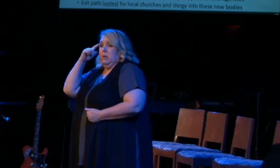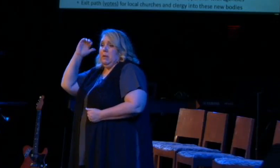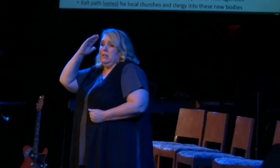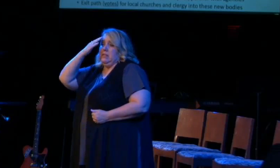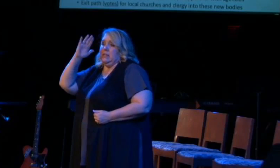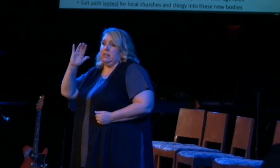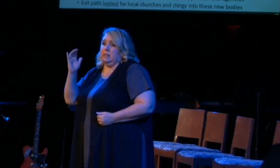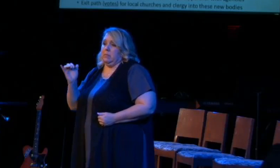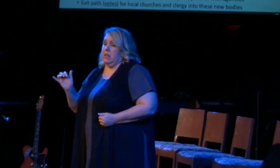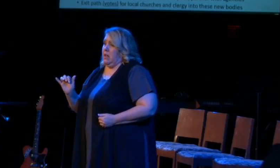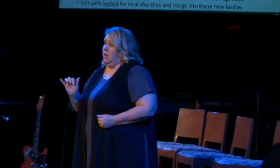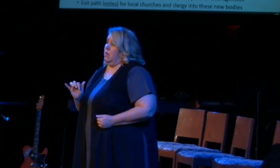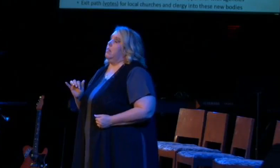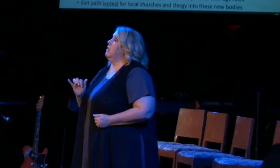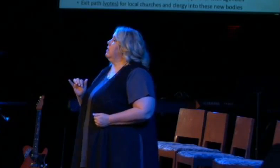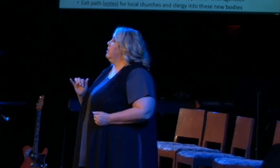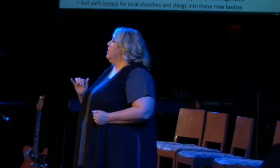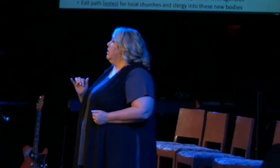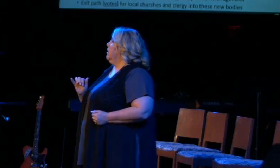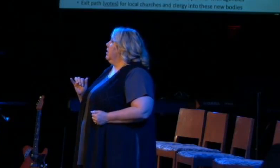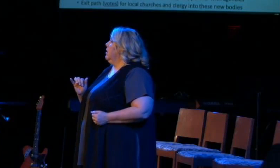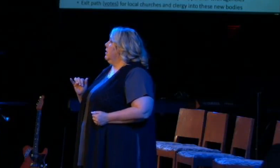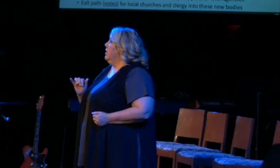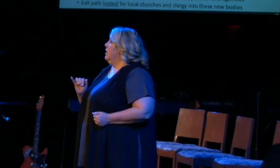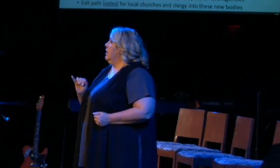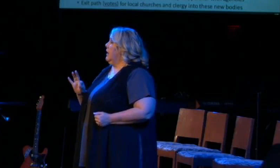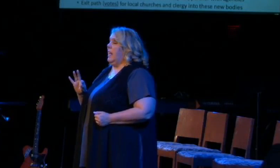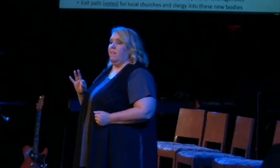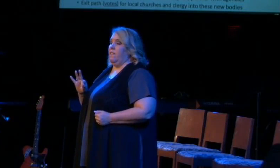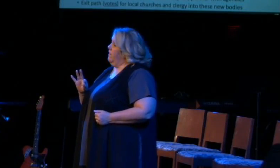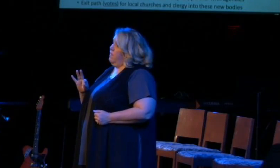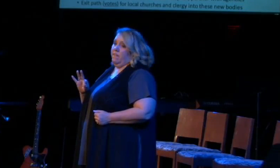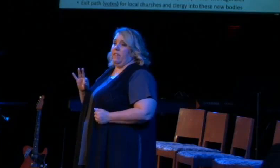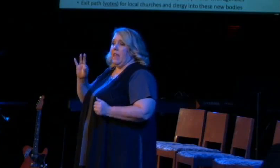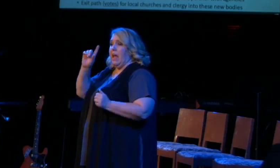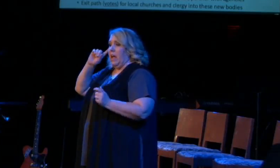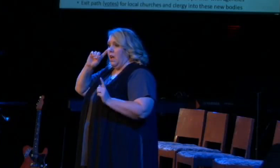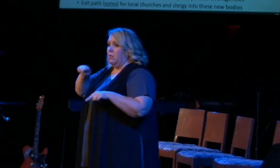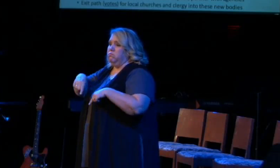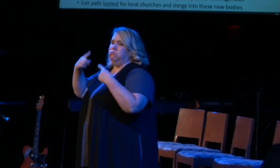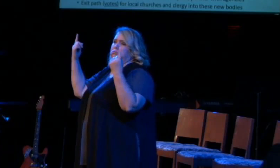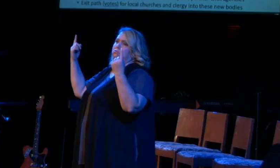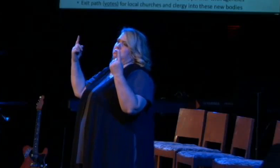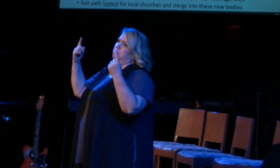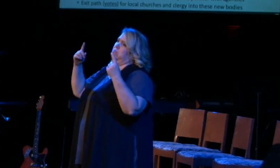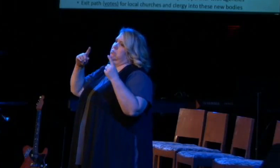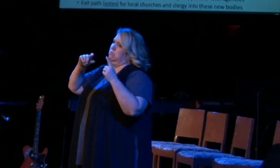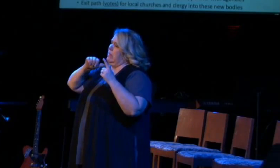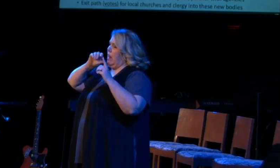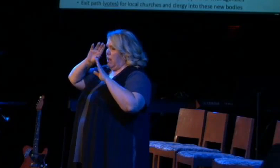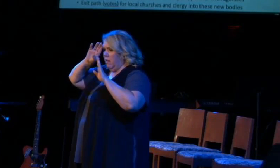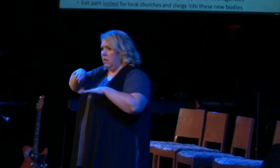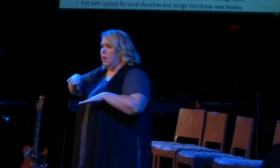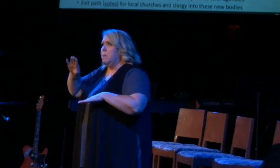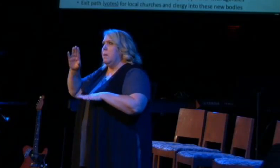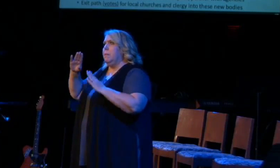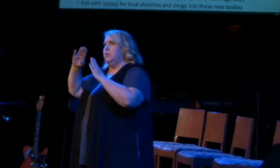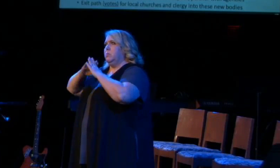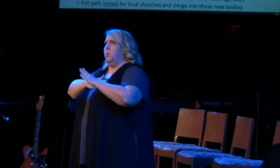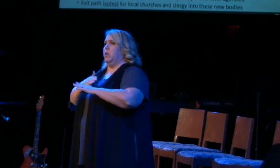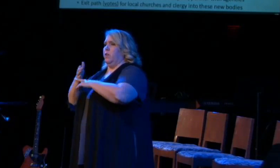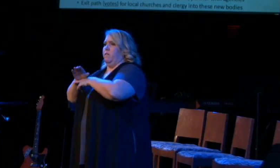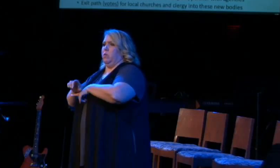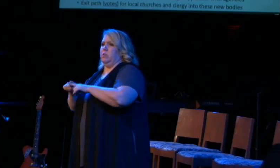like in some places where if disobedience is happening and the bishop is willing to enforce it, but the clergy